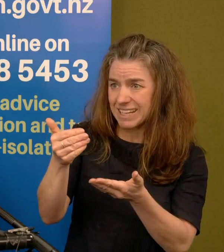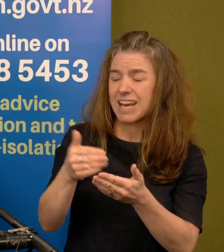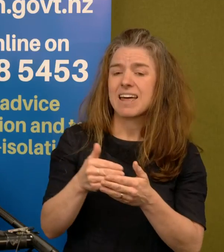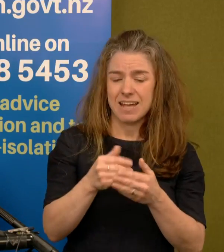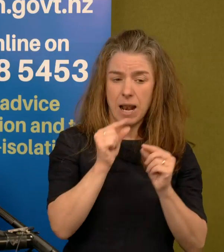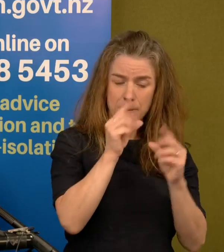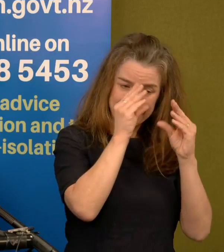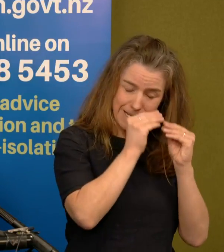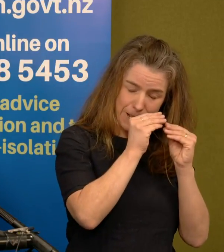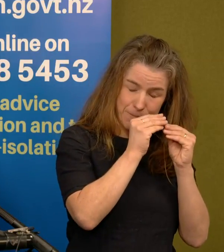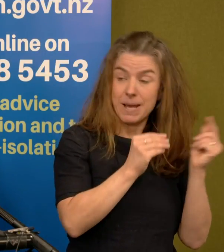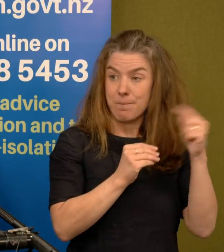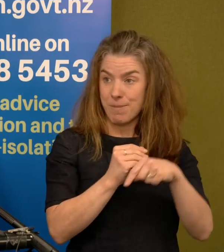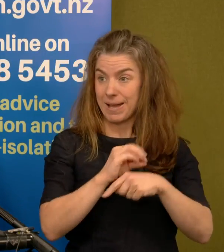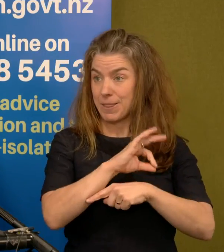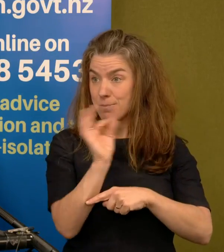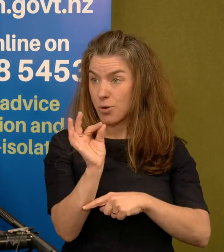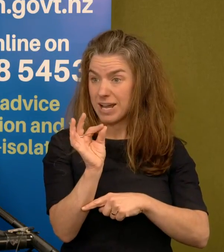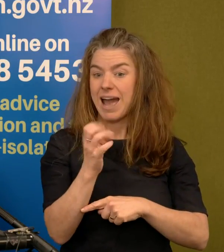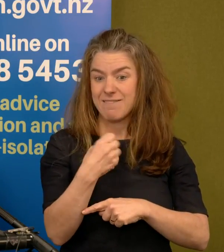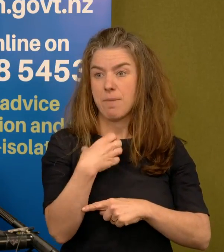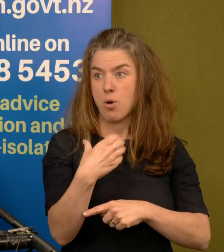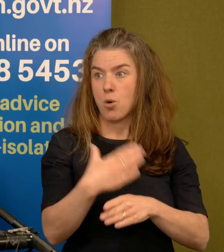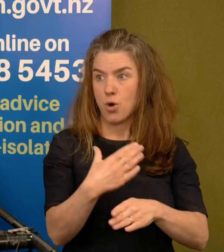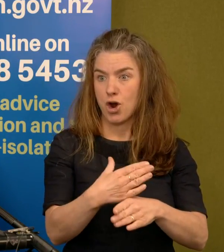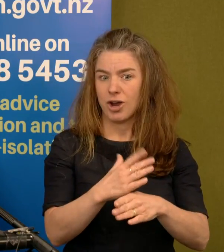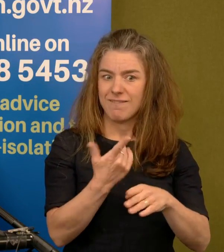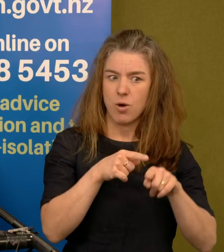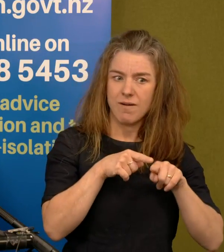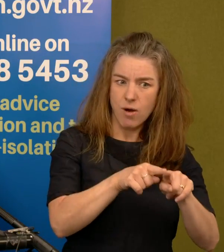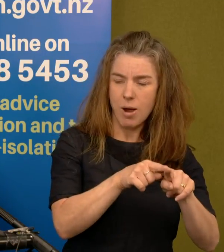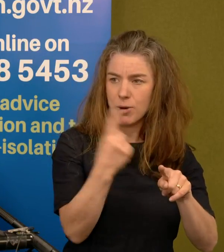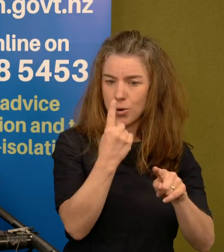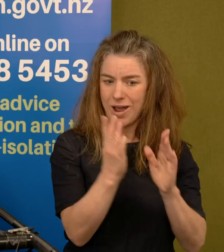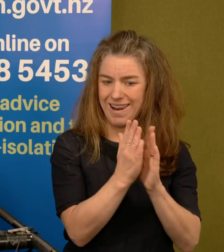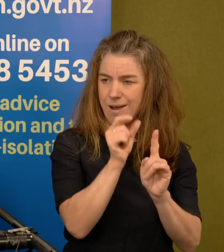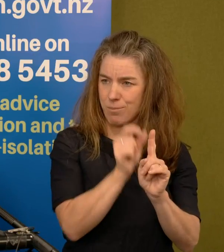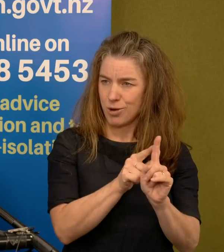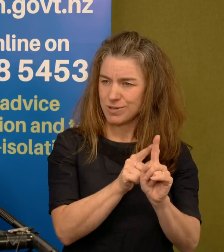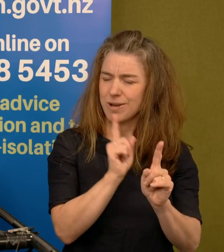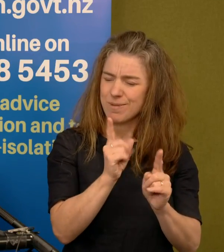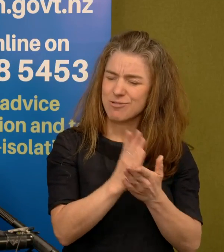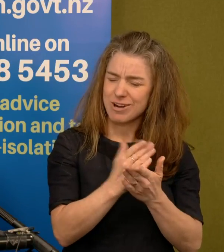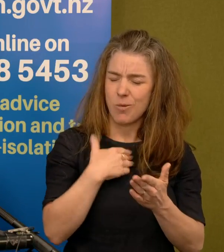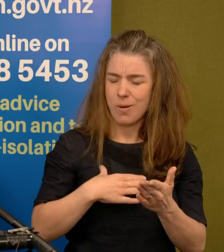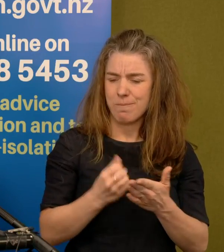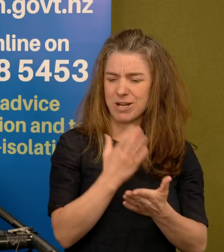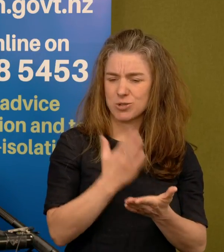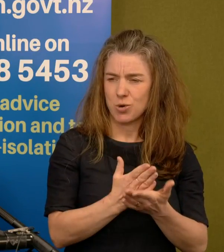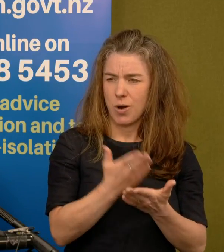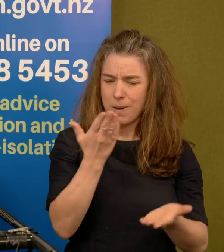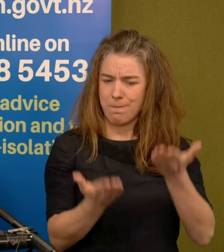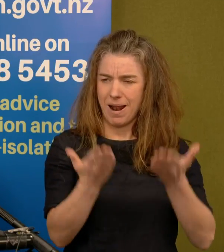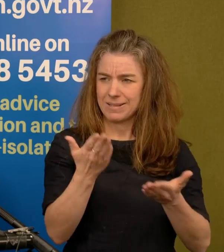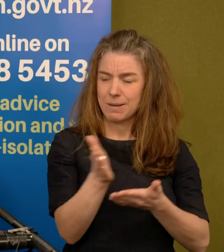sleep, we come back in the morning and there's a whole lot more activity. But what we do want to do is make sure we are balancing the protection